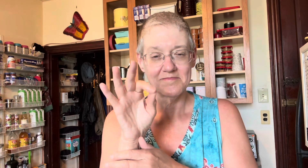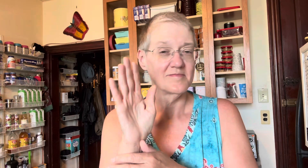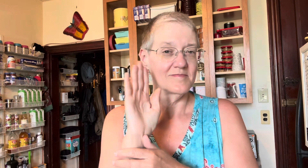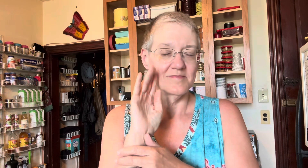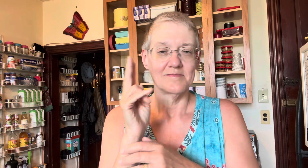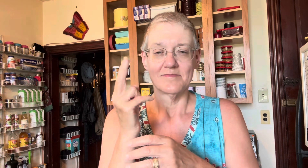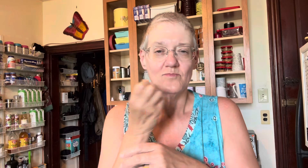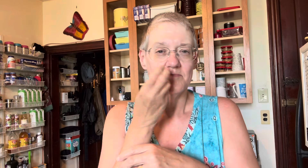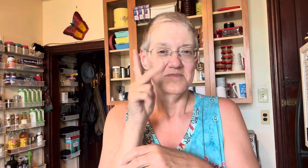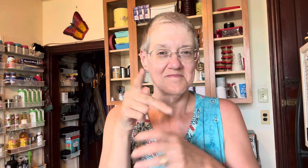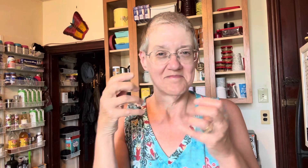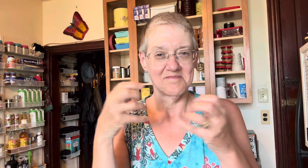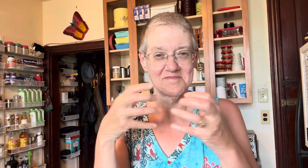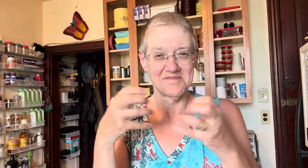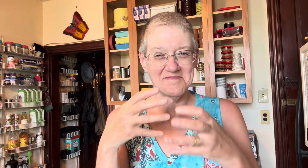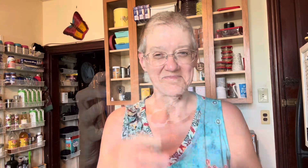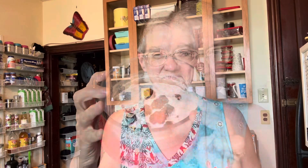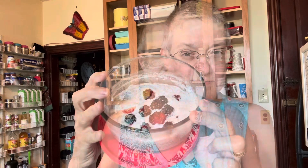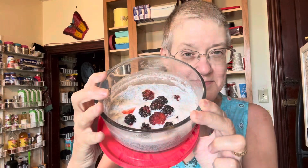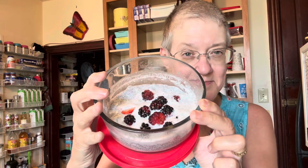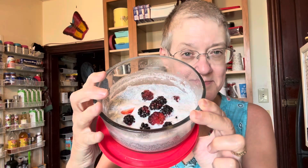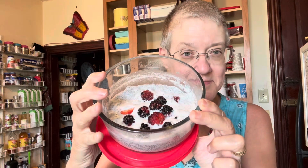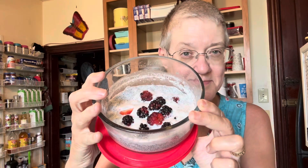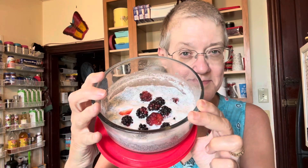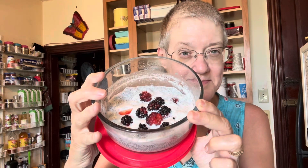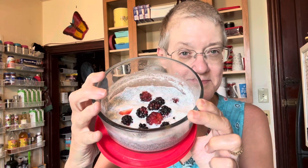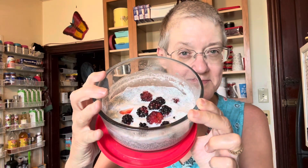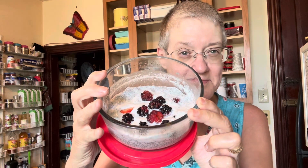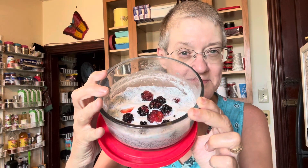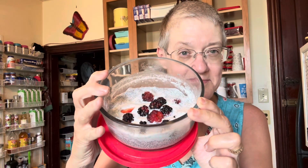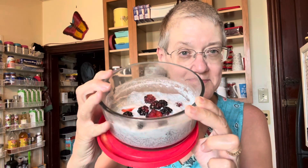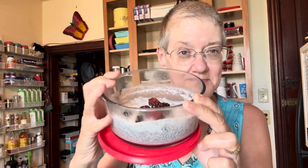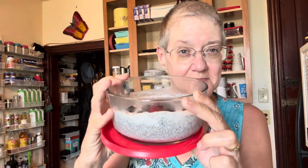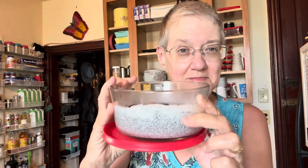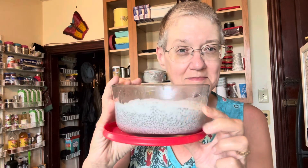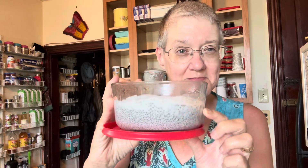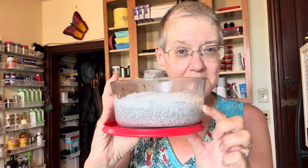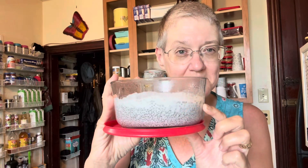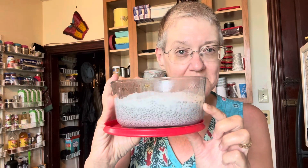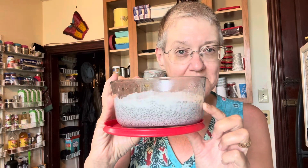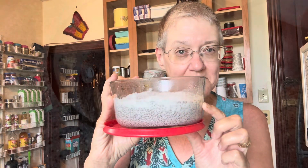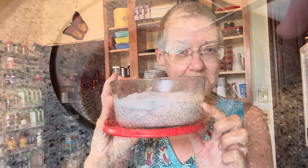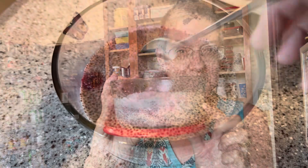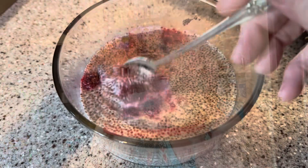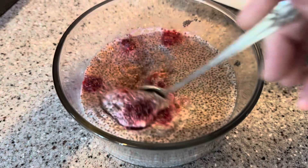1 small strawberry that I found. I'm just going to warm it up in the microwave.